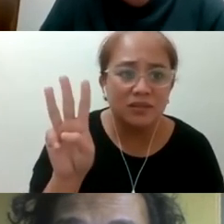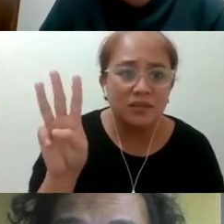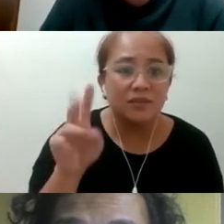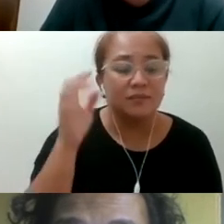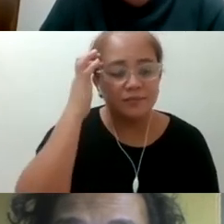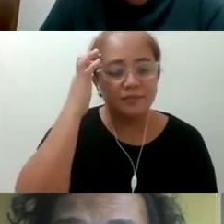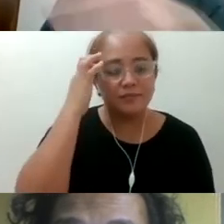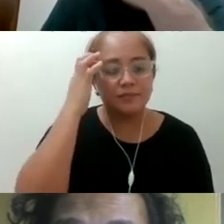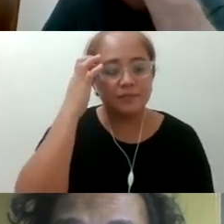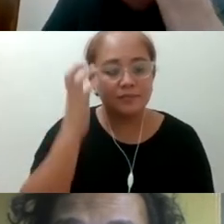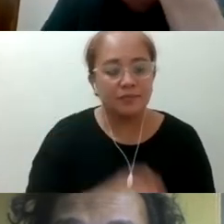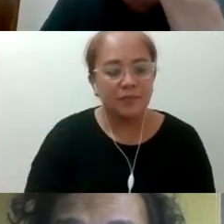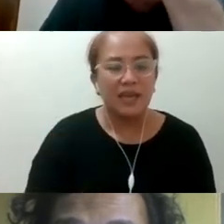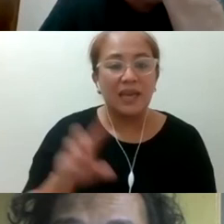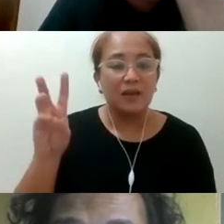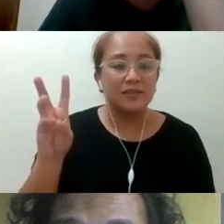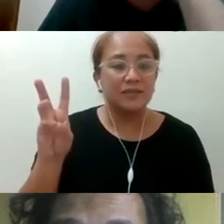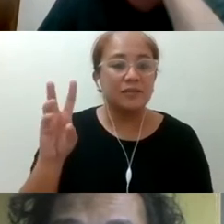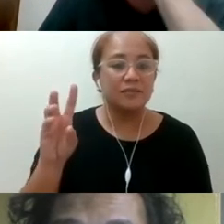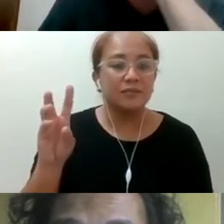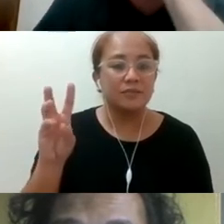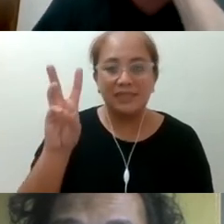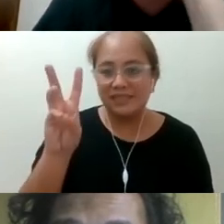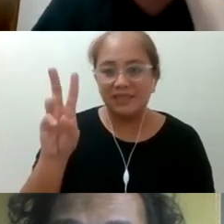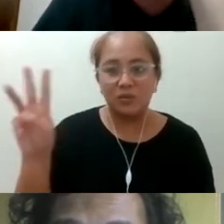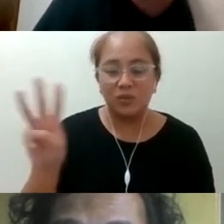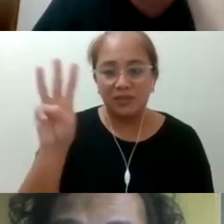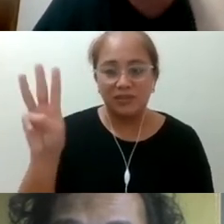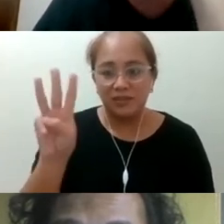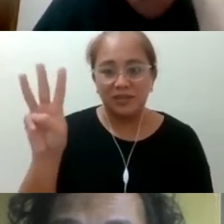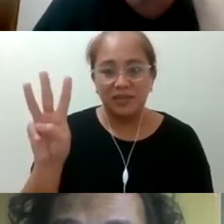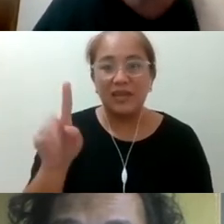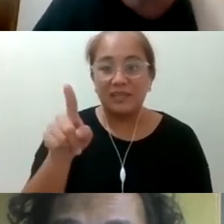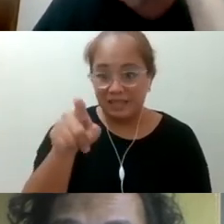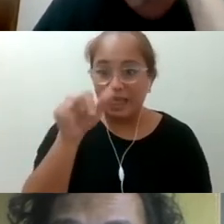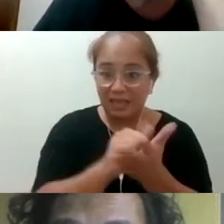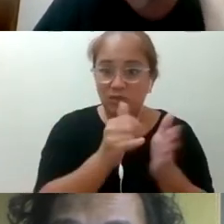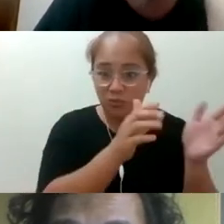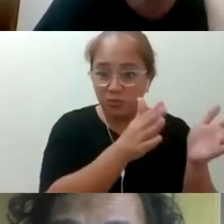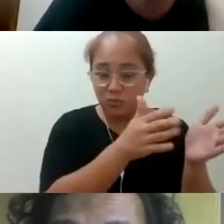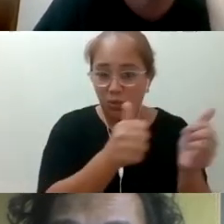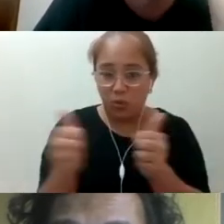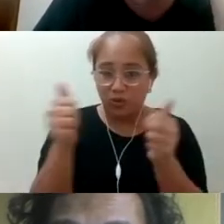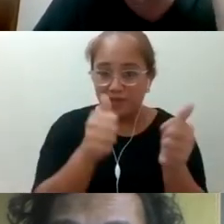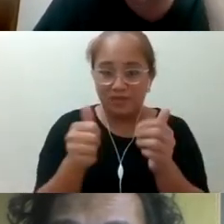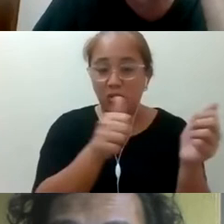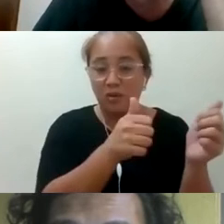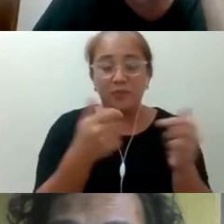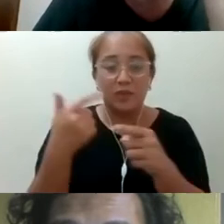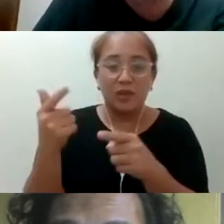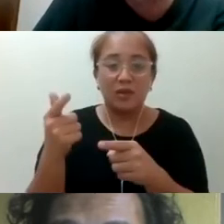what is it? 3, 6 and Wednesday. This is the way you would organize signs by movement